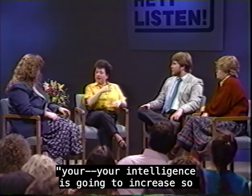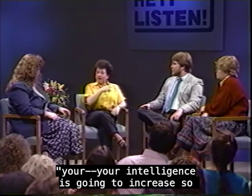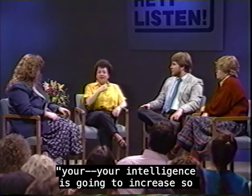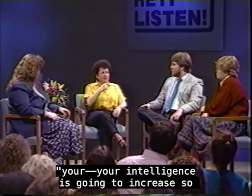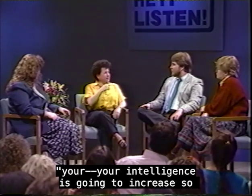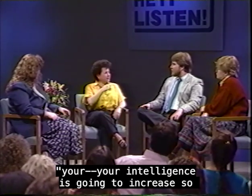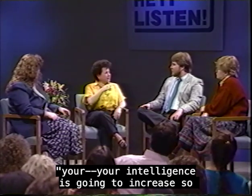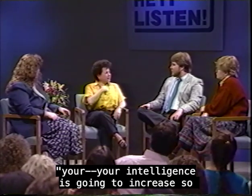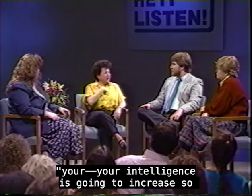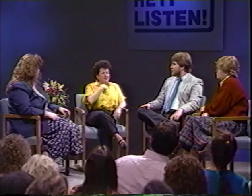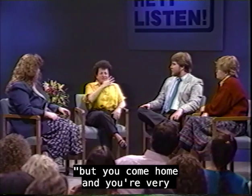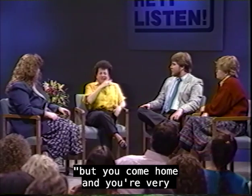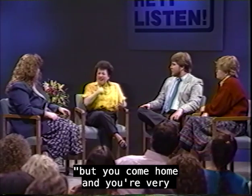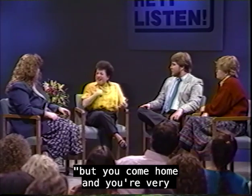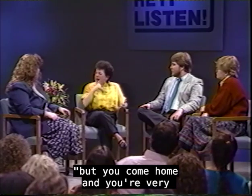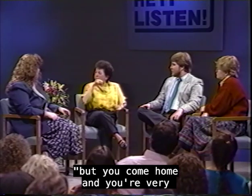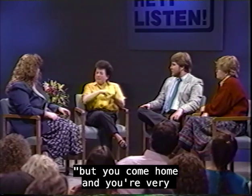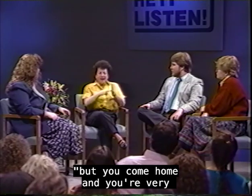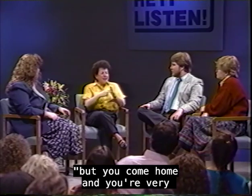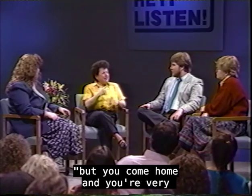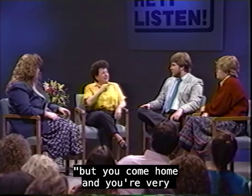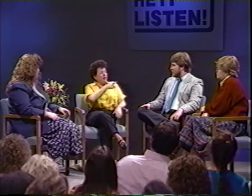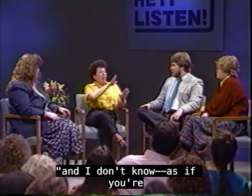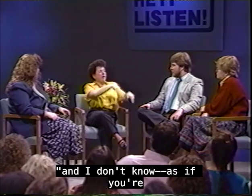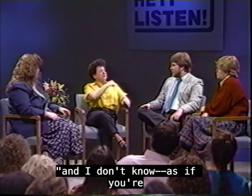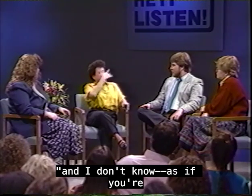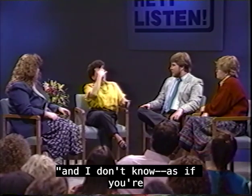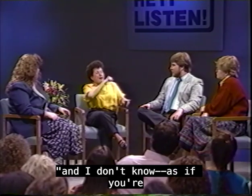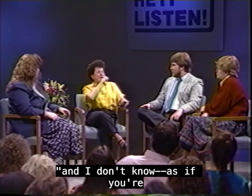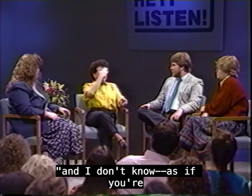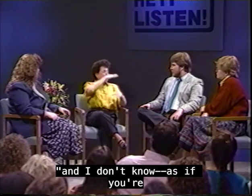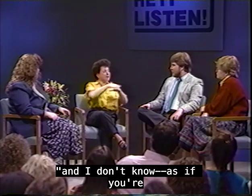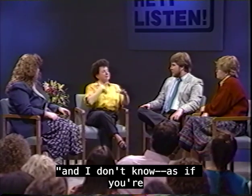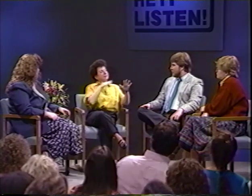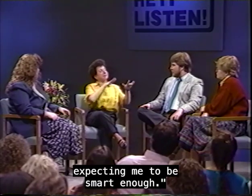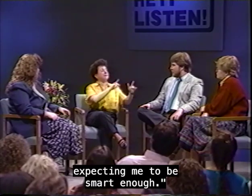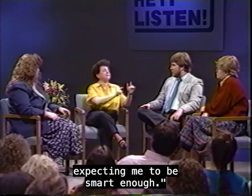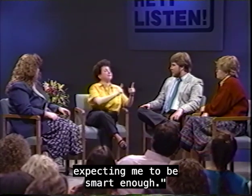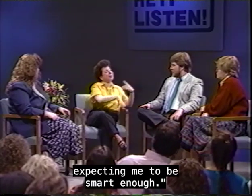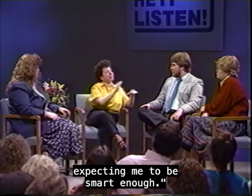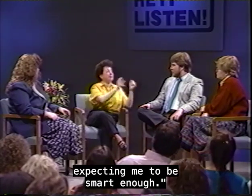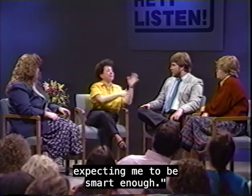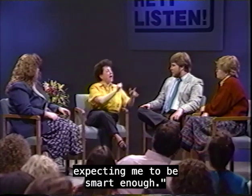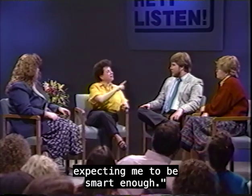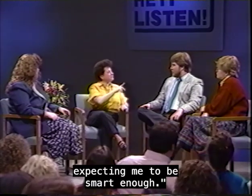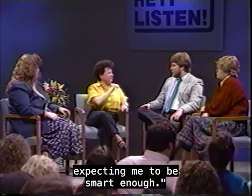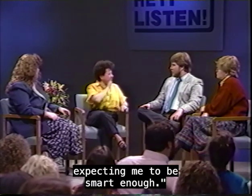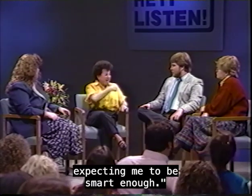to increase so much, but you come home and you're very different, and I don't know as if you're expecting me to be smart